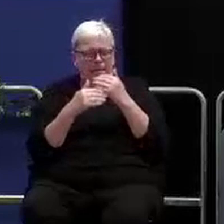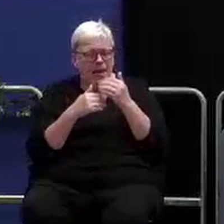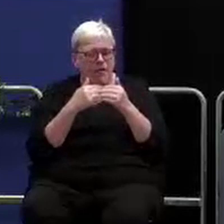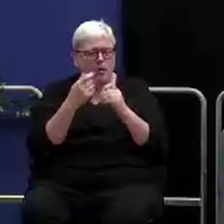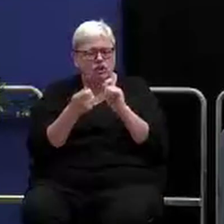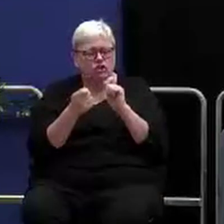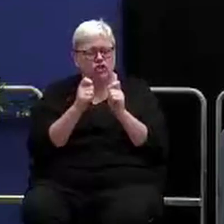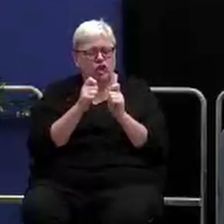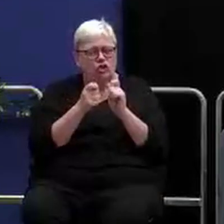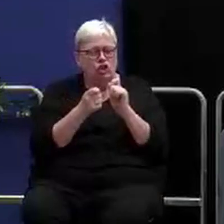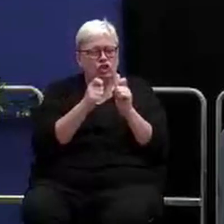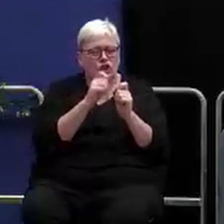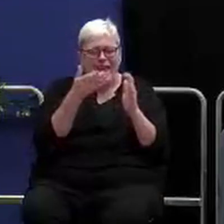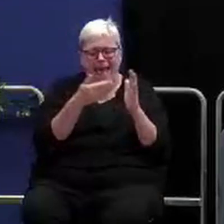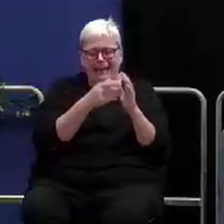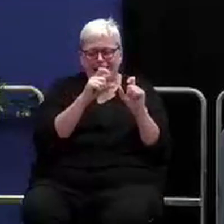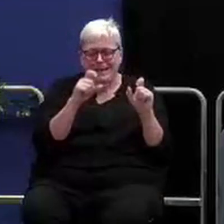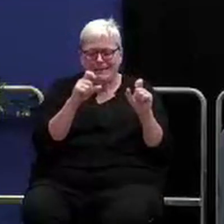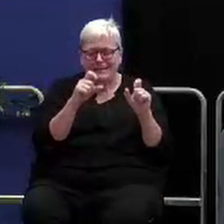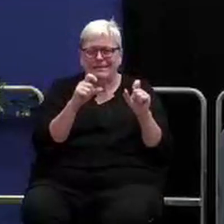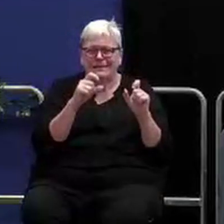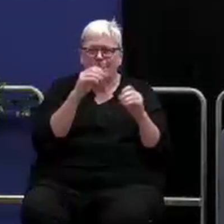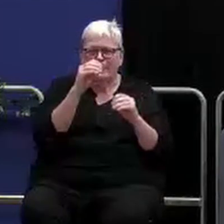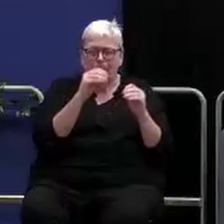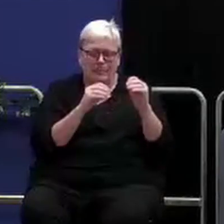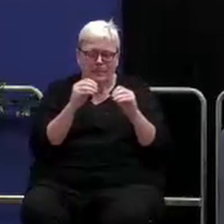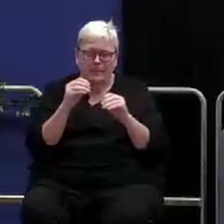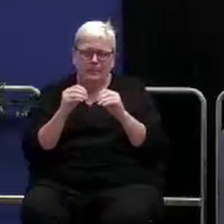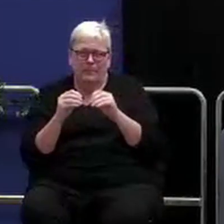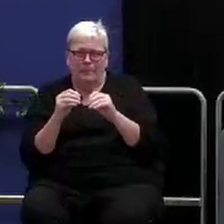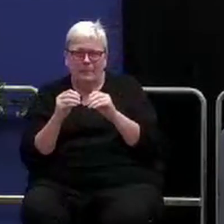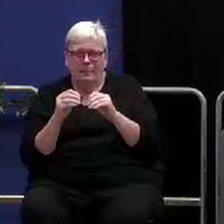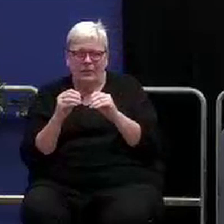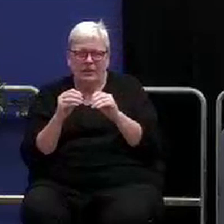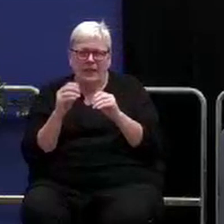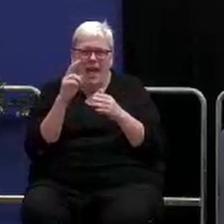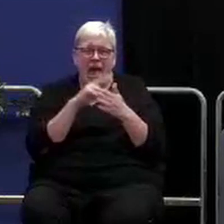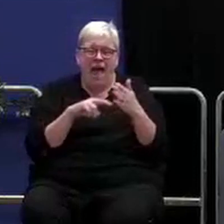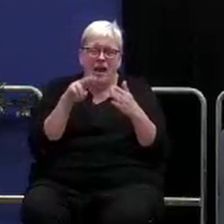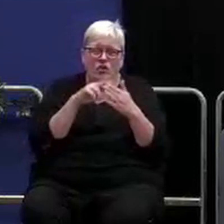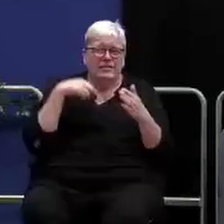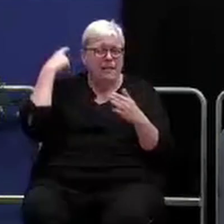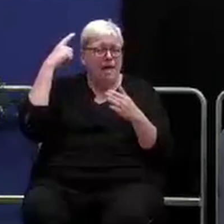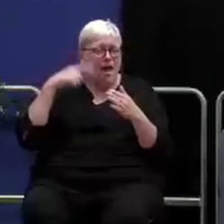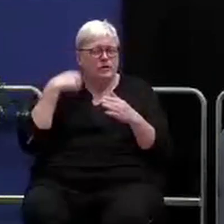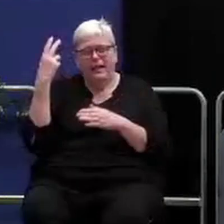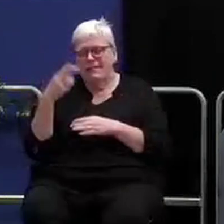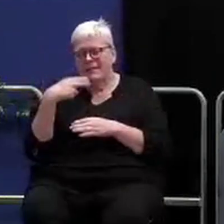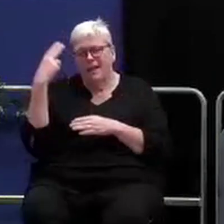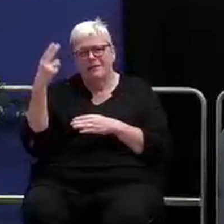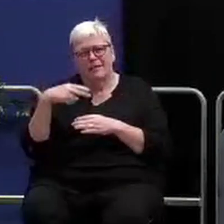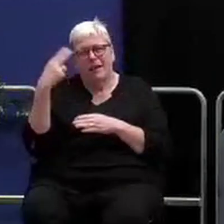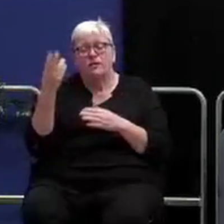the words, add a new sentence here. I read this book, I read aloud again and again and again.